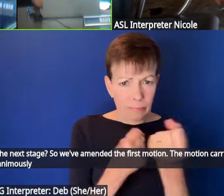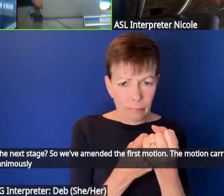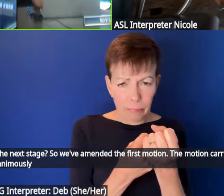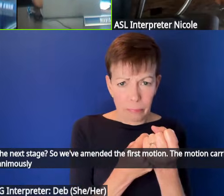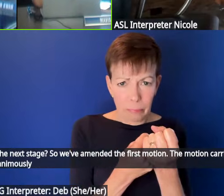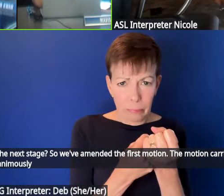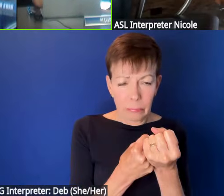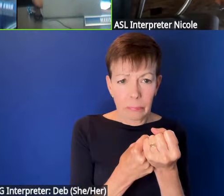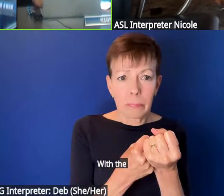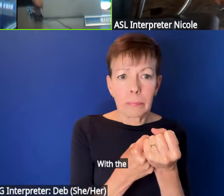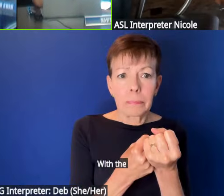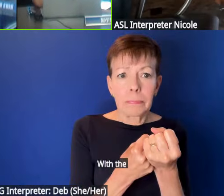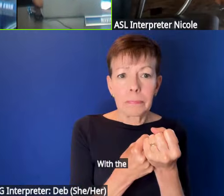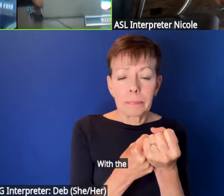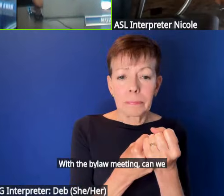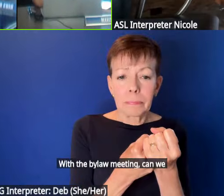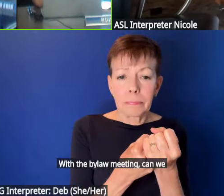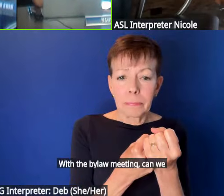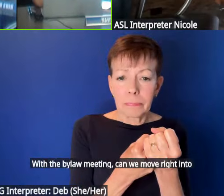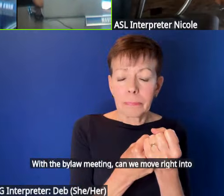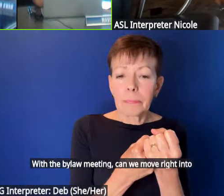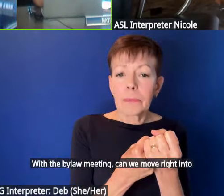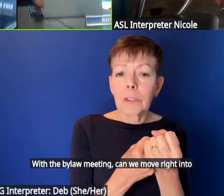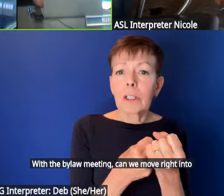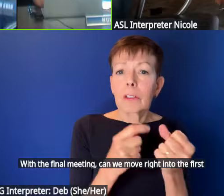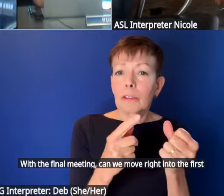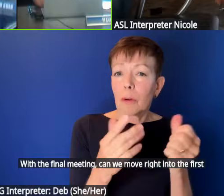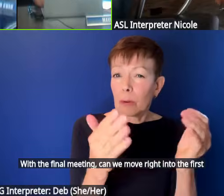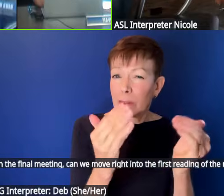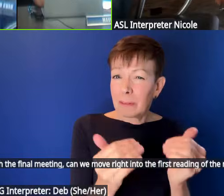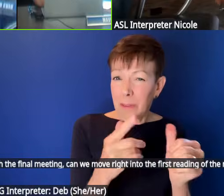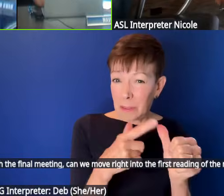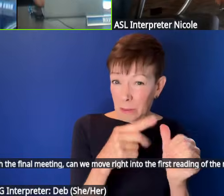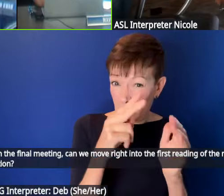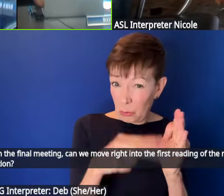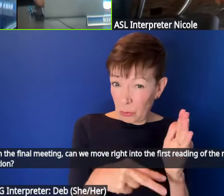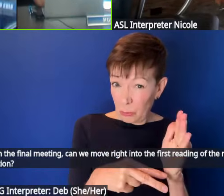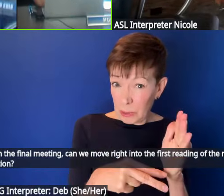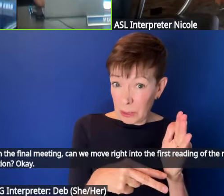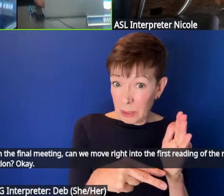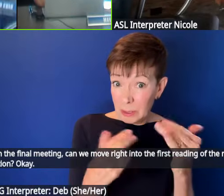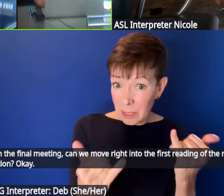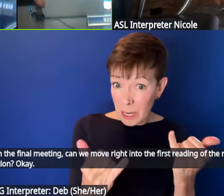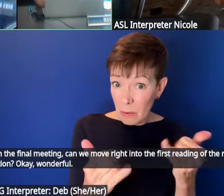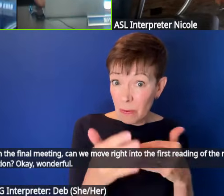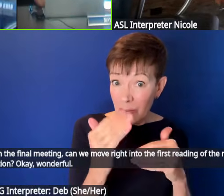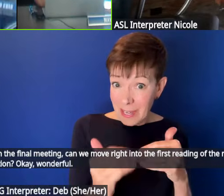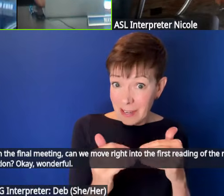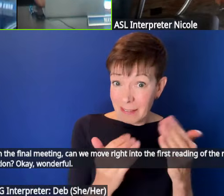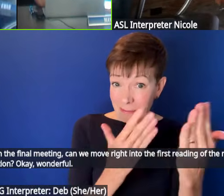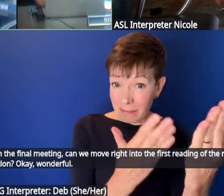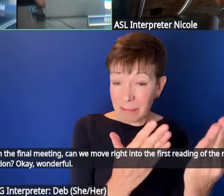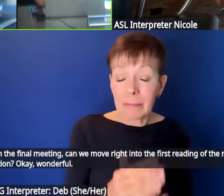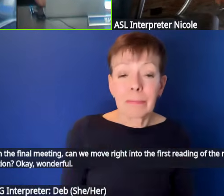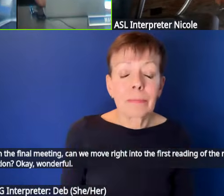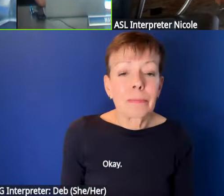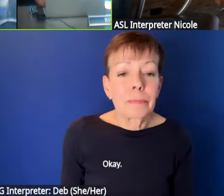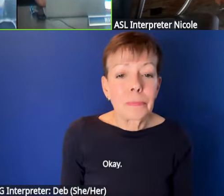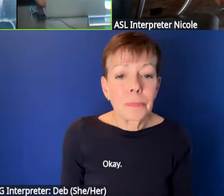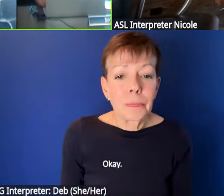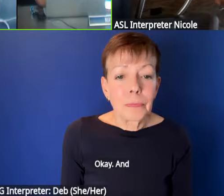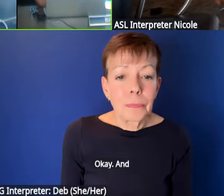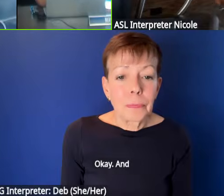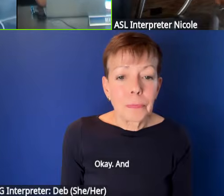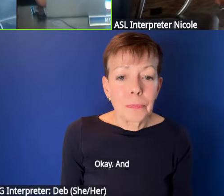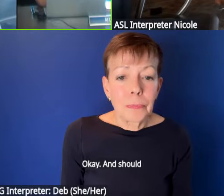With the bylaw reading, can we move right into the first reading of the next motion? Okay, wonderful. Okay, and should